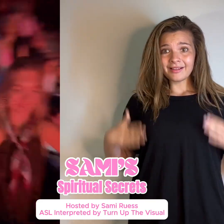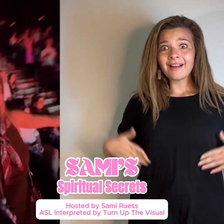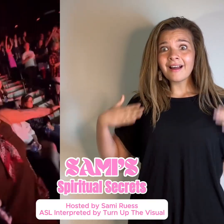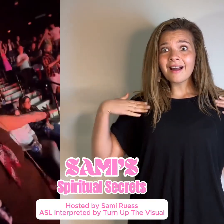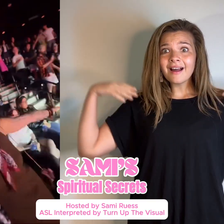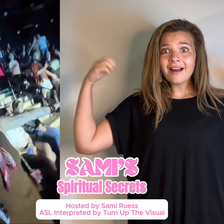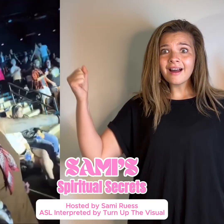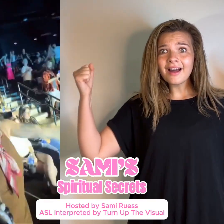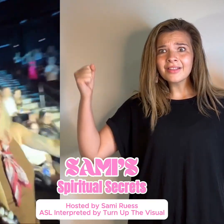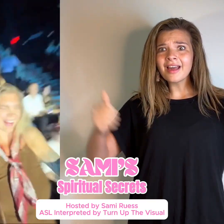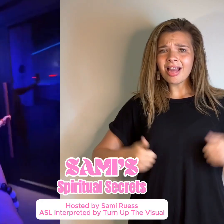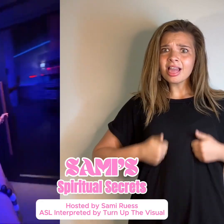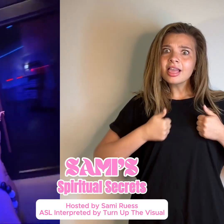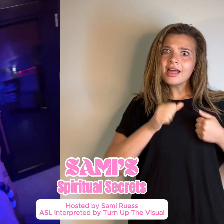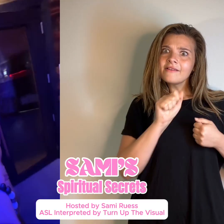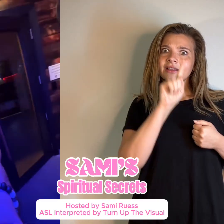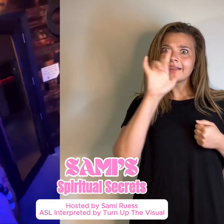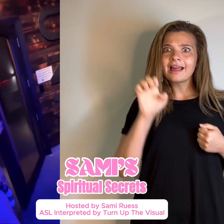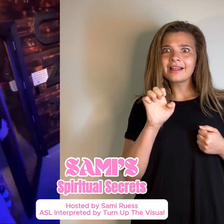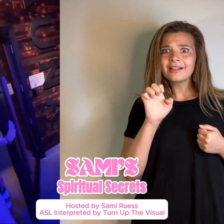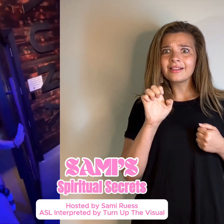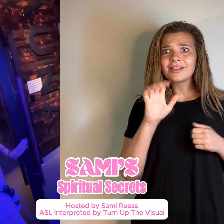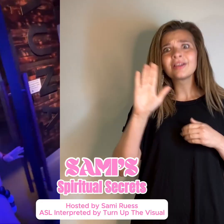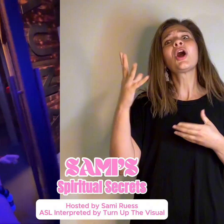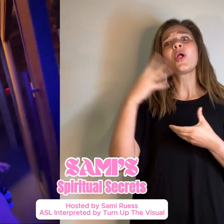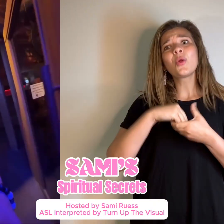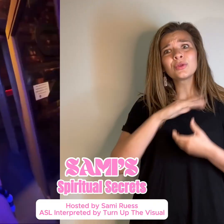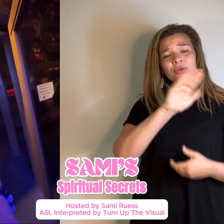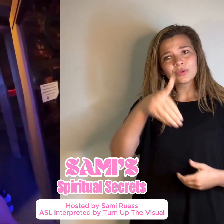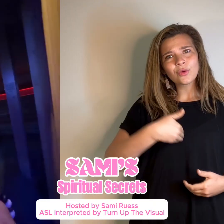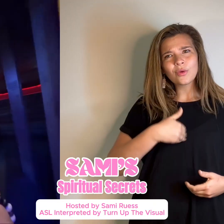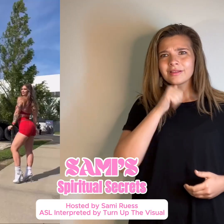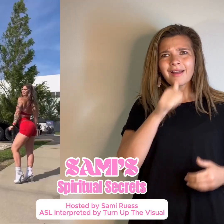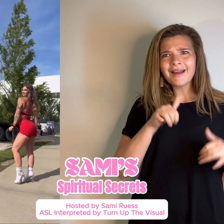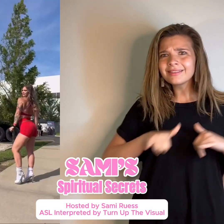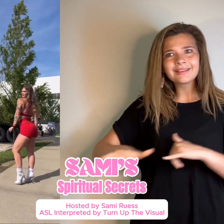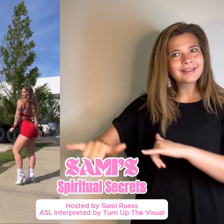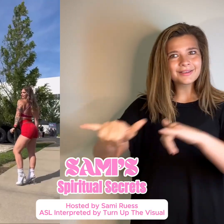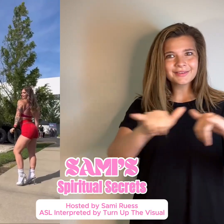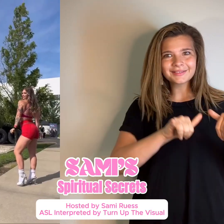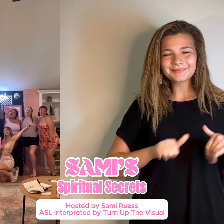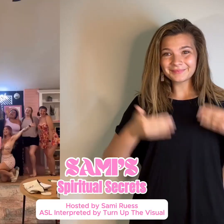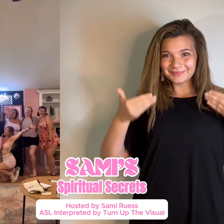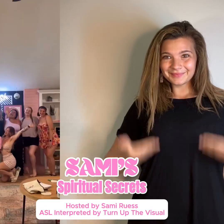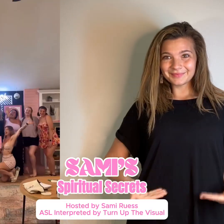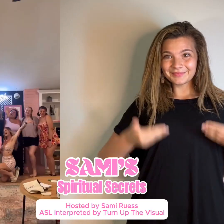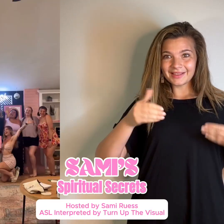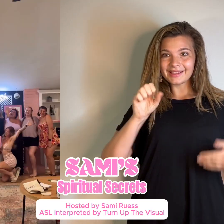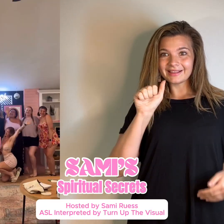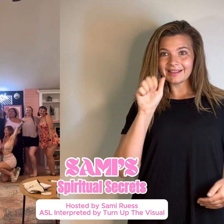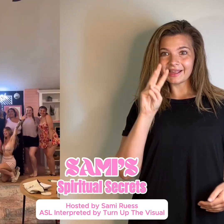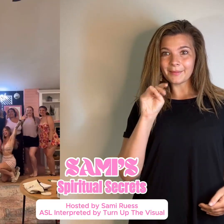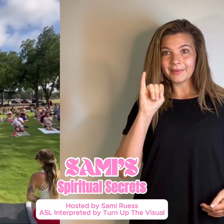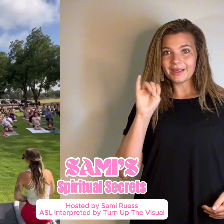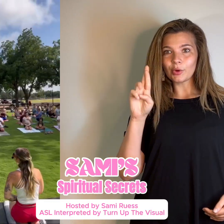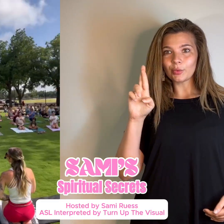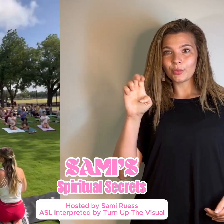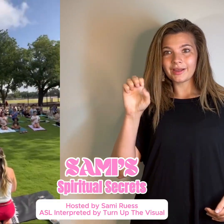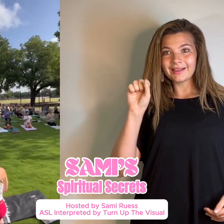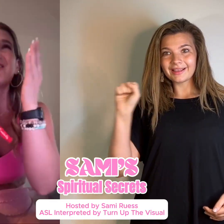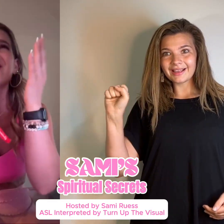is a lifestyle designed for your soul, not the standards. I'm your host, Sami Ruse, bringing